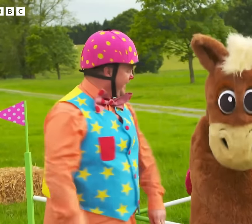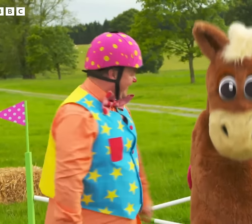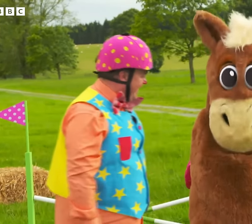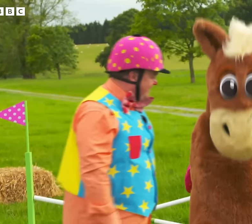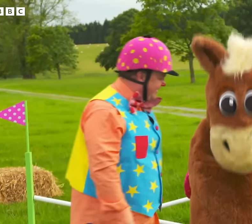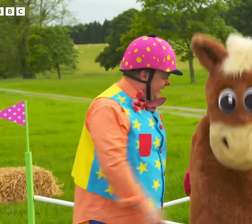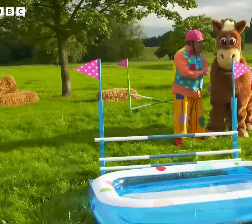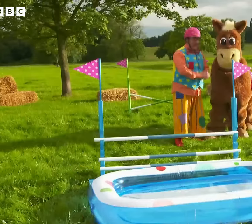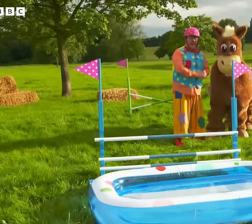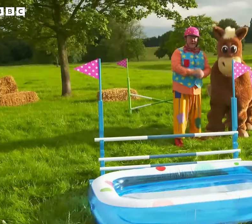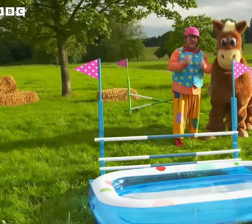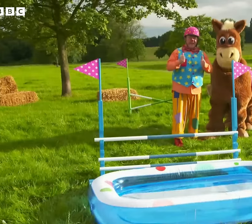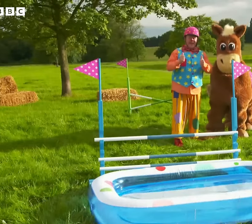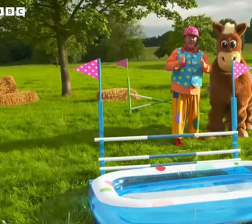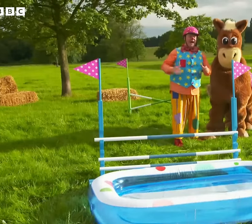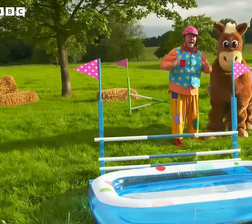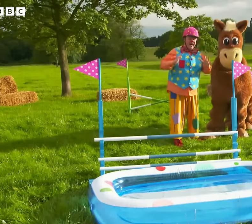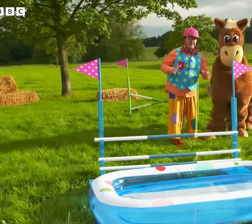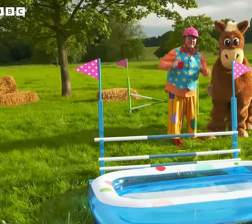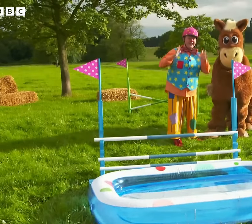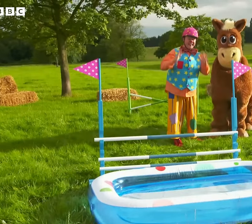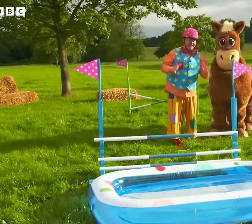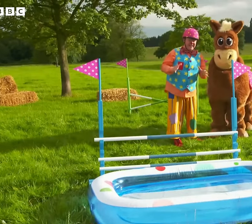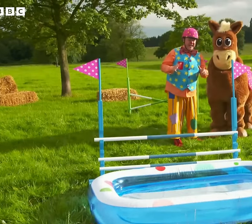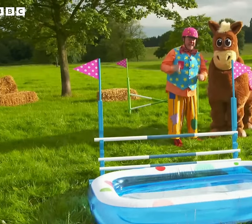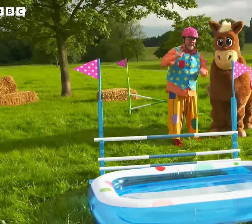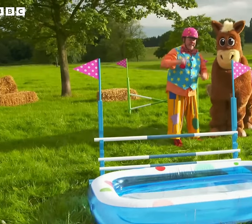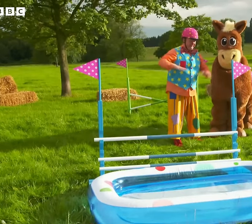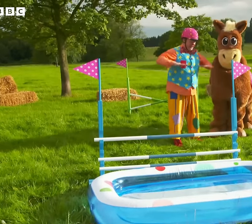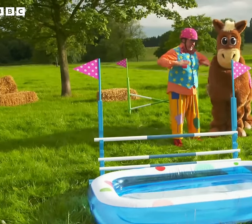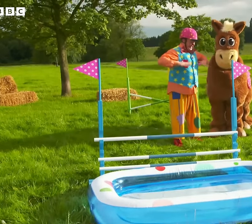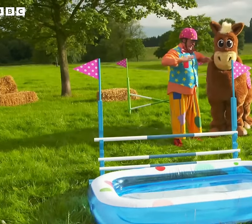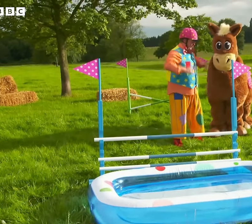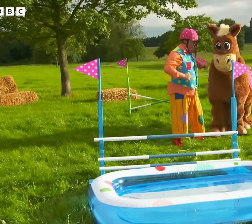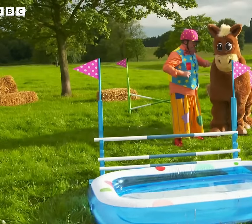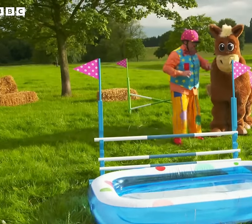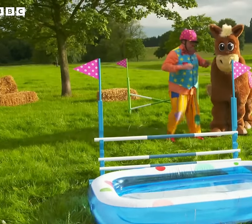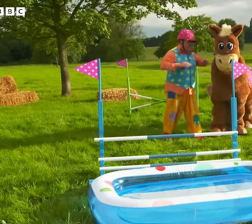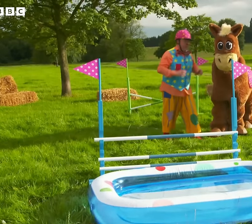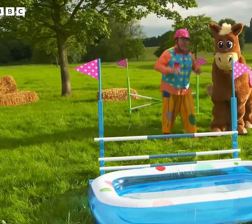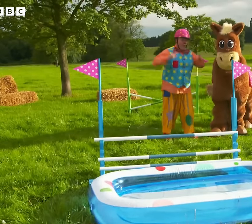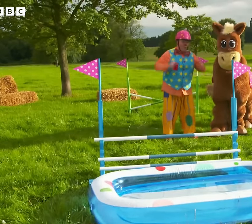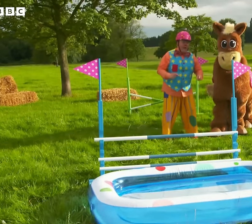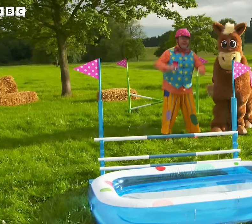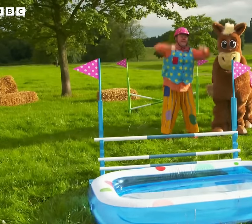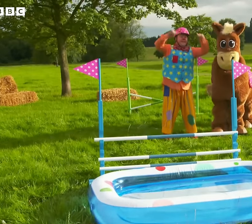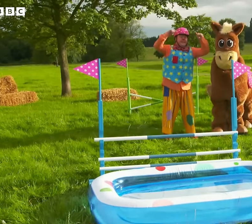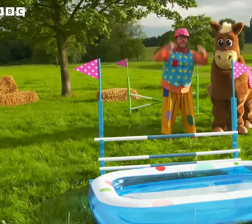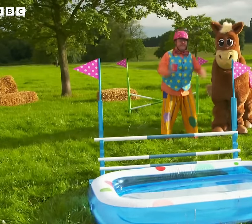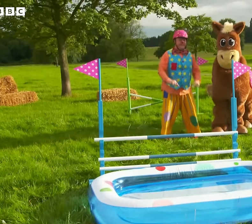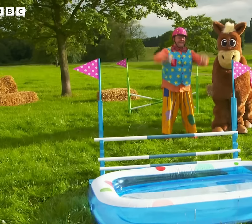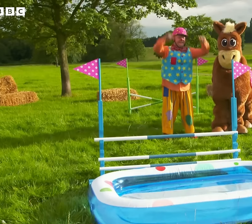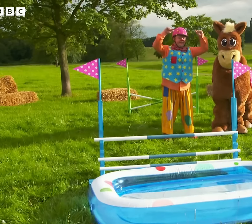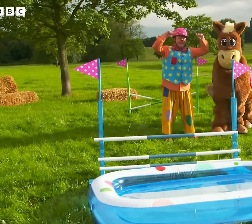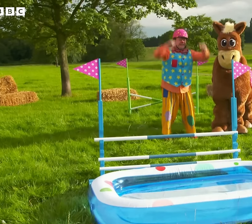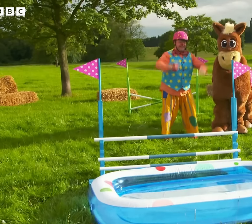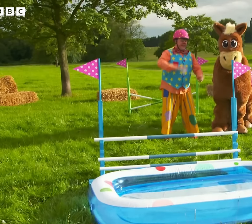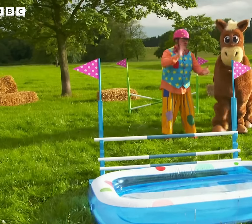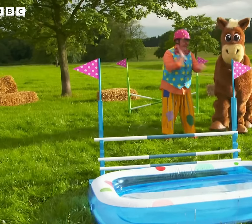Got it? Okay, after three. Are you ready? Here we go. One, two, three.